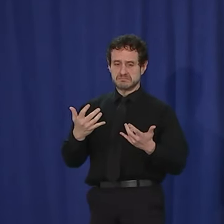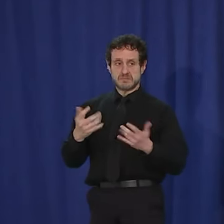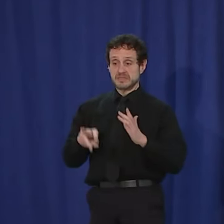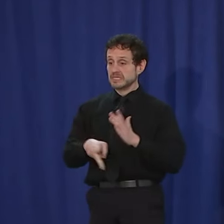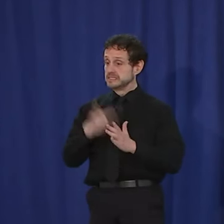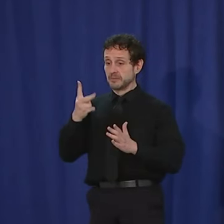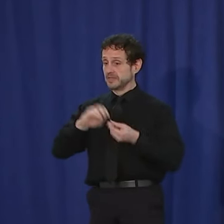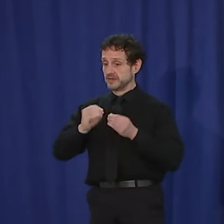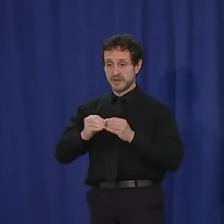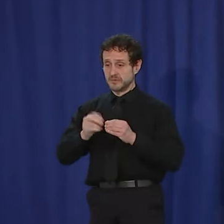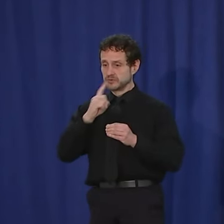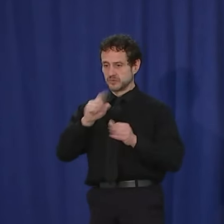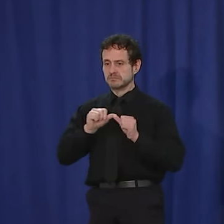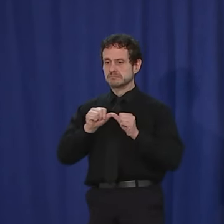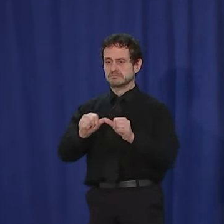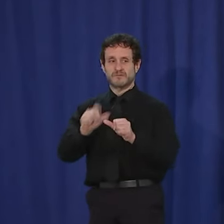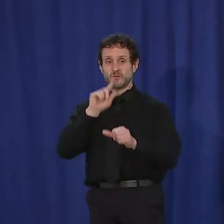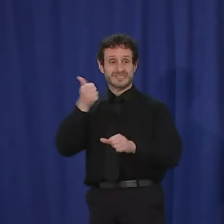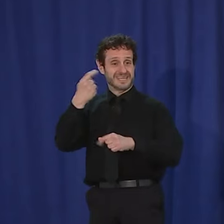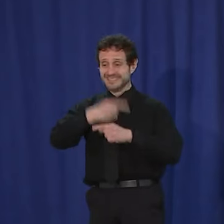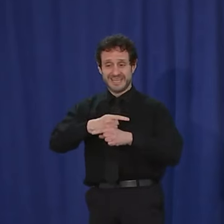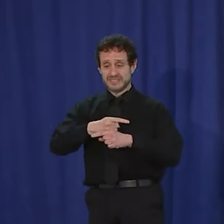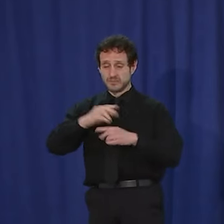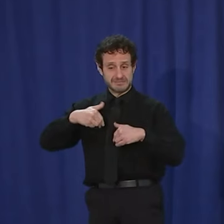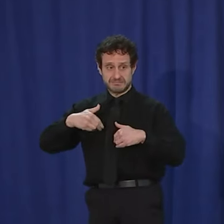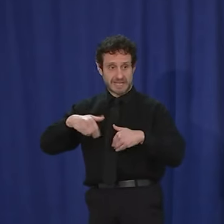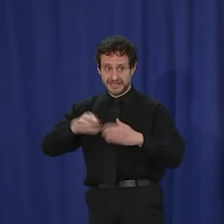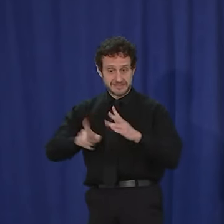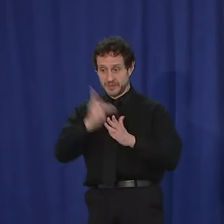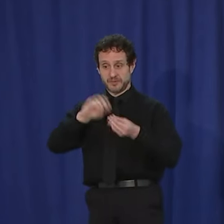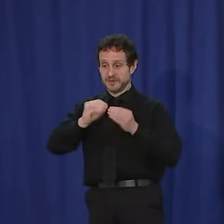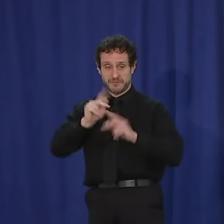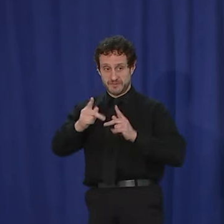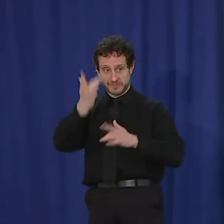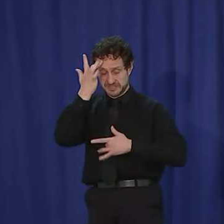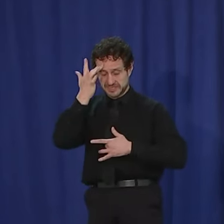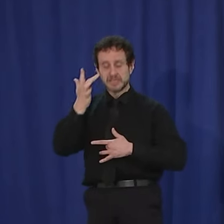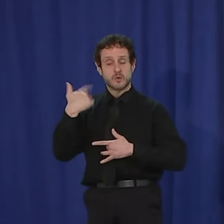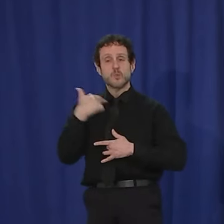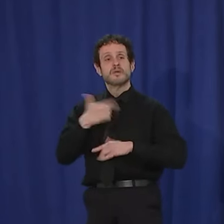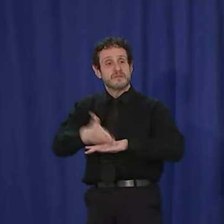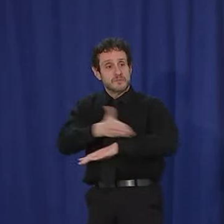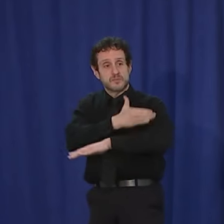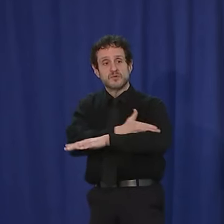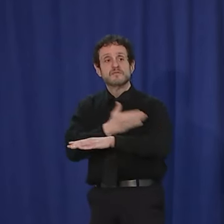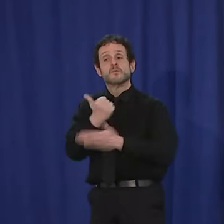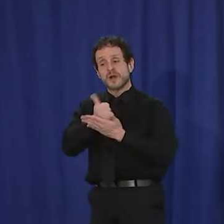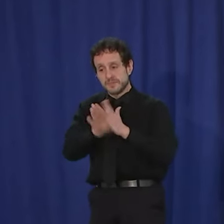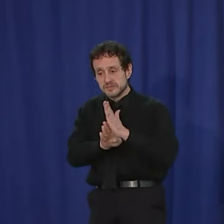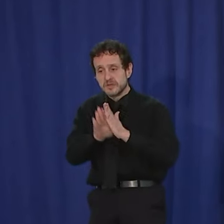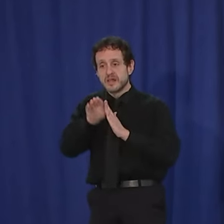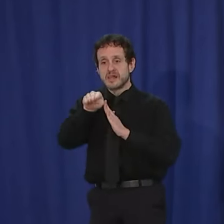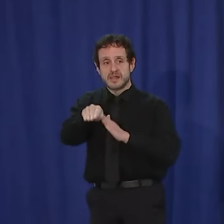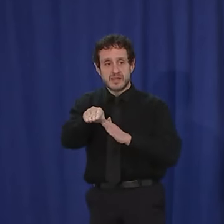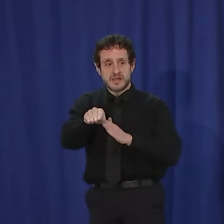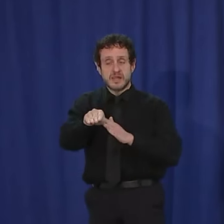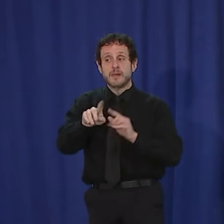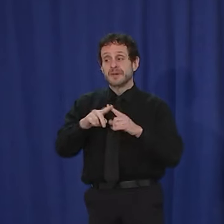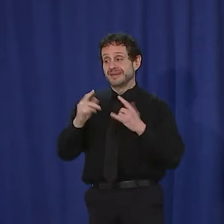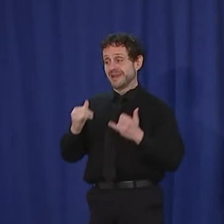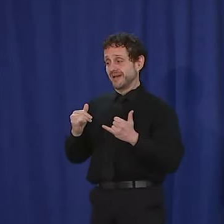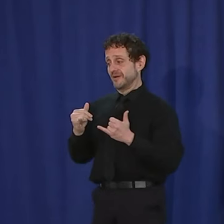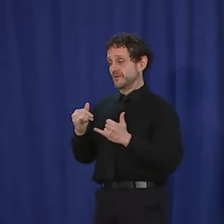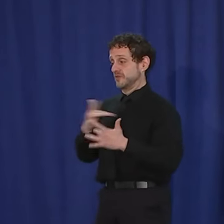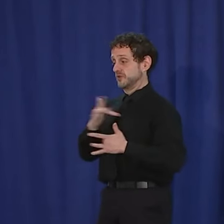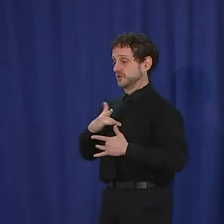9 to 10 days. We've made that progress because people have complied. And to be clear, the issue isn't going outside per